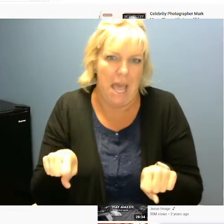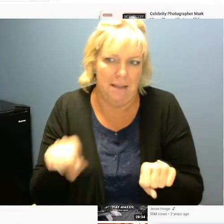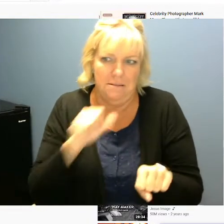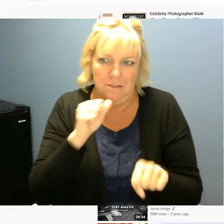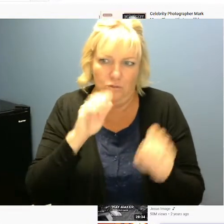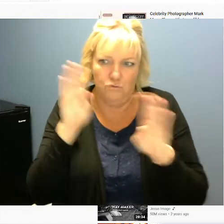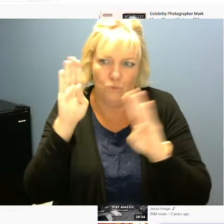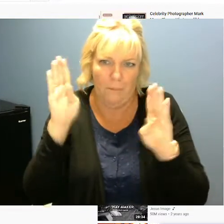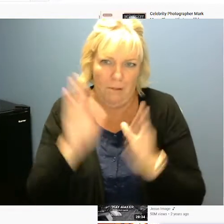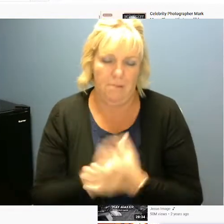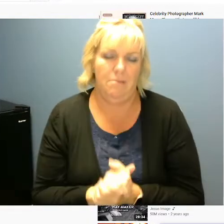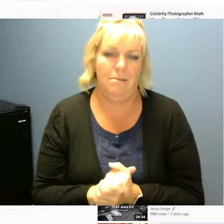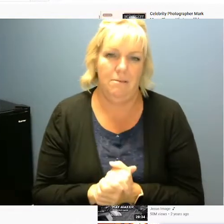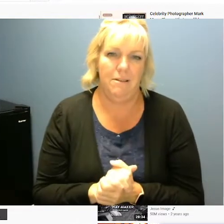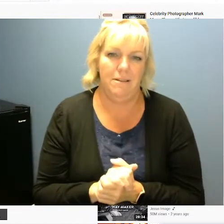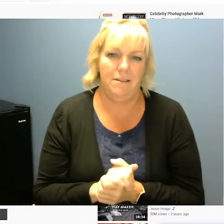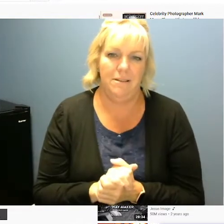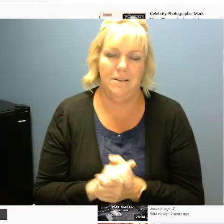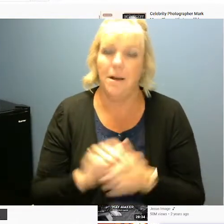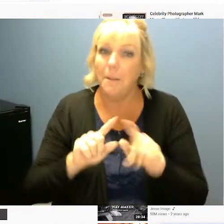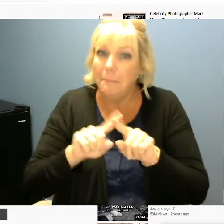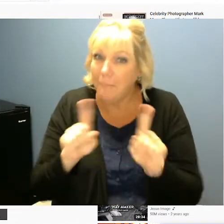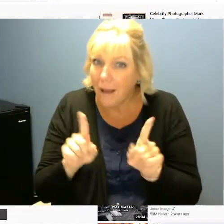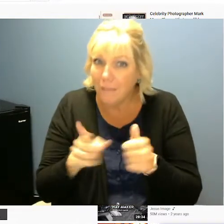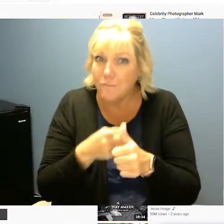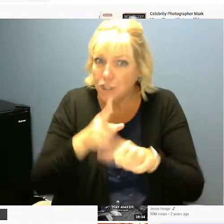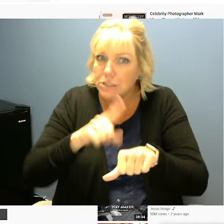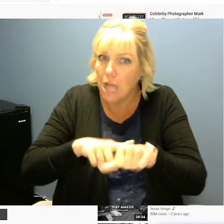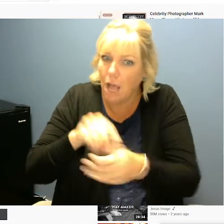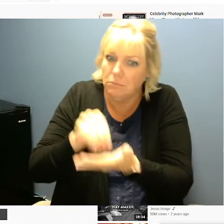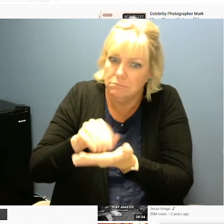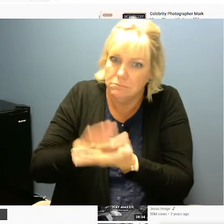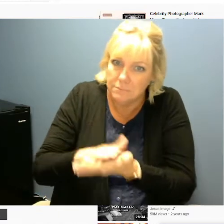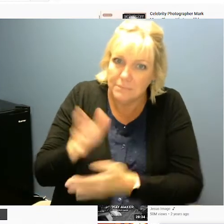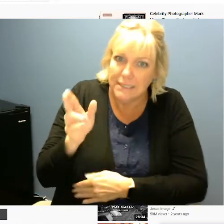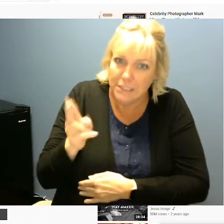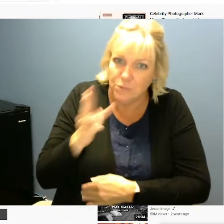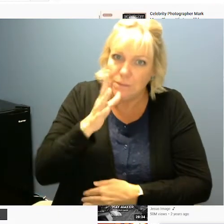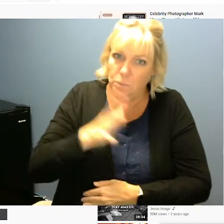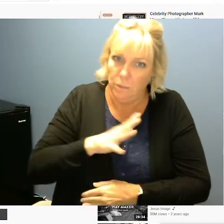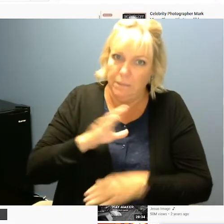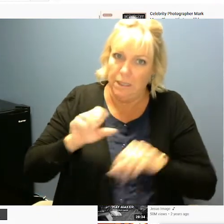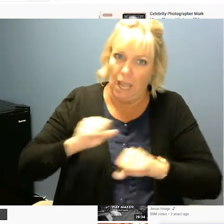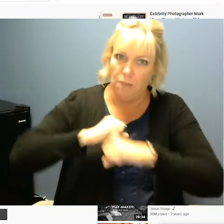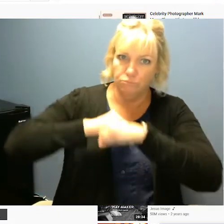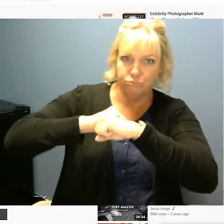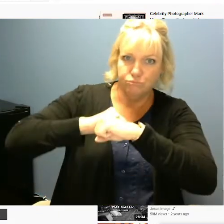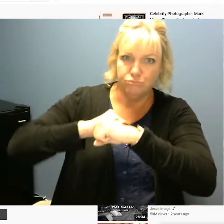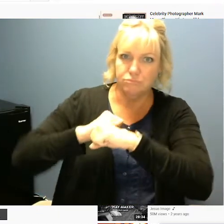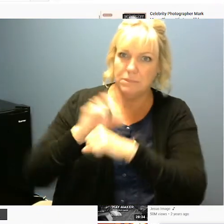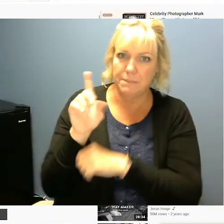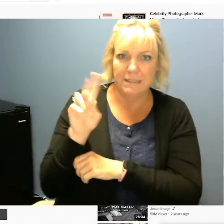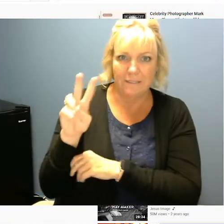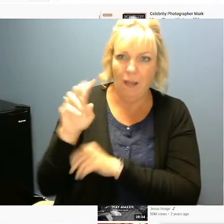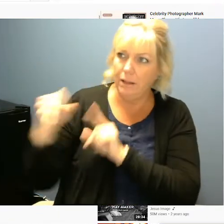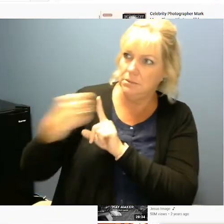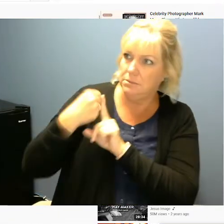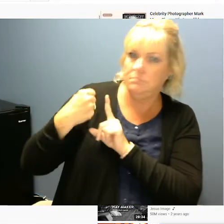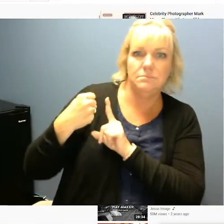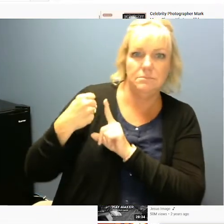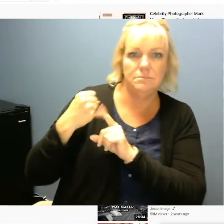But still, this is one of the earliest examples of protections for women under the law against domestic